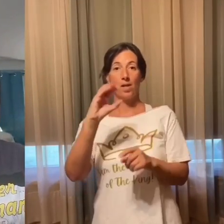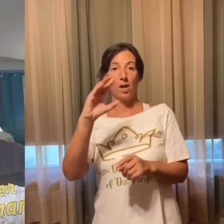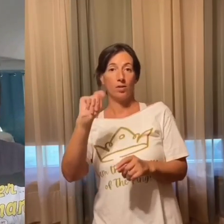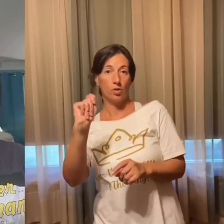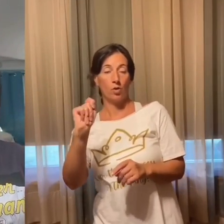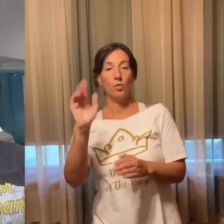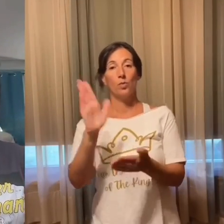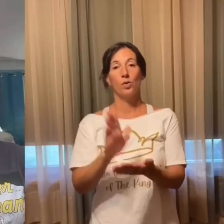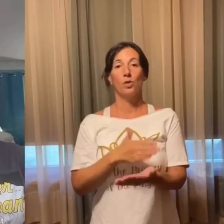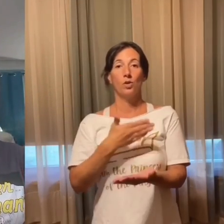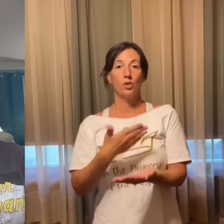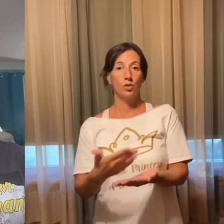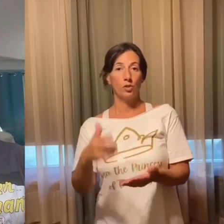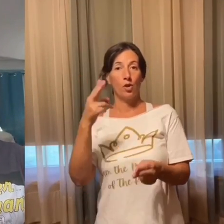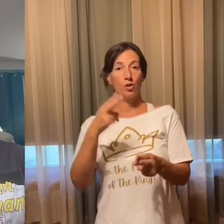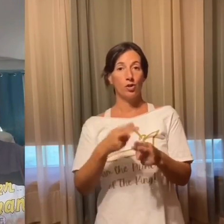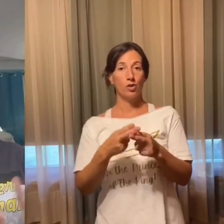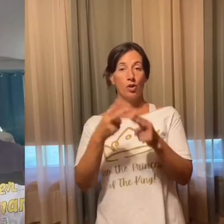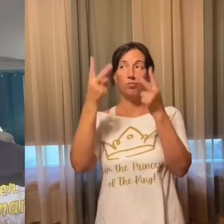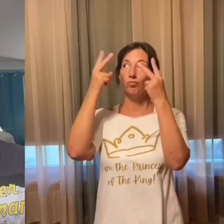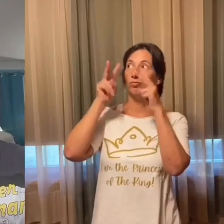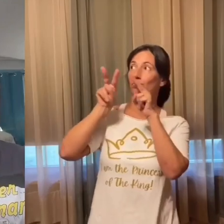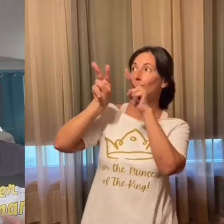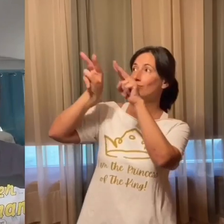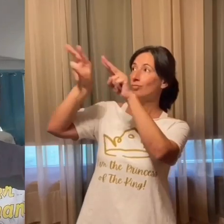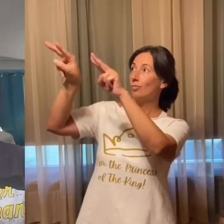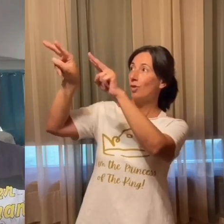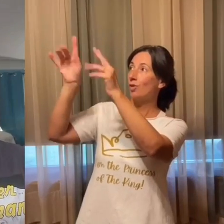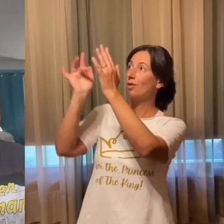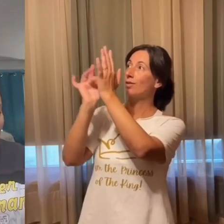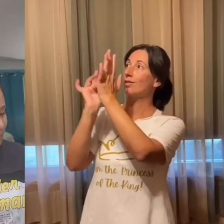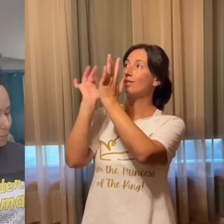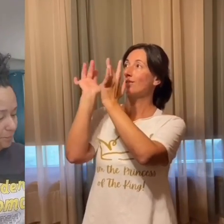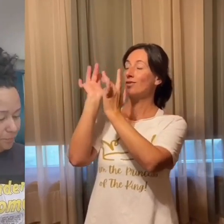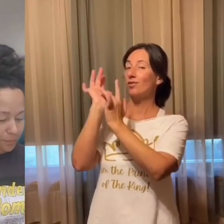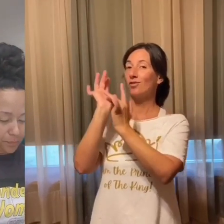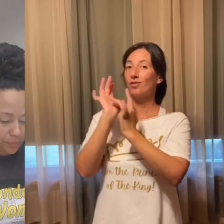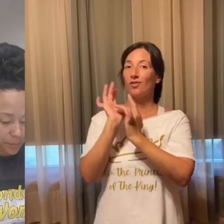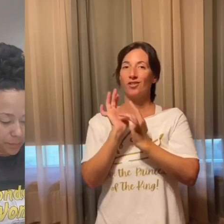amigos, this is our October song, Turn Your Eyes Upon Jesus, in Spanish and in English.